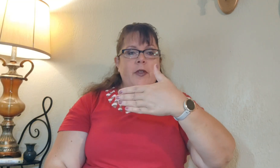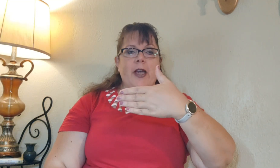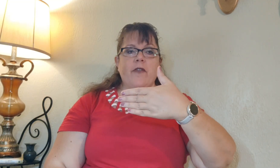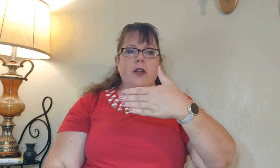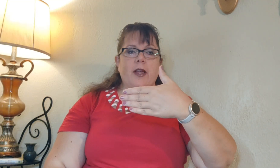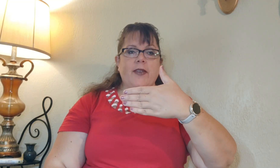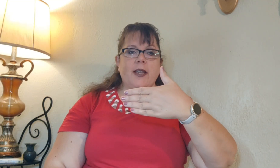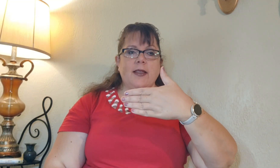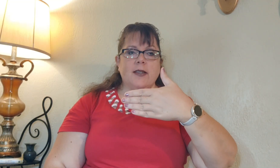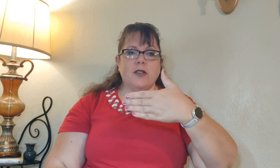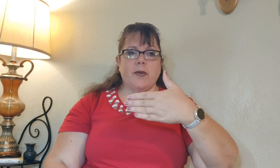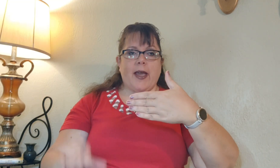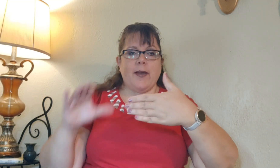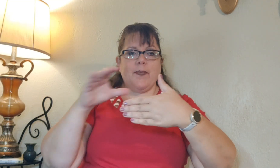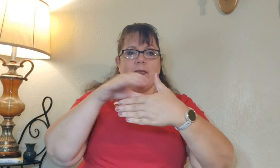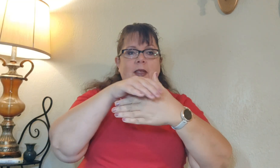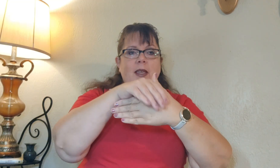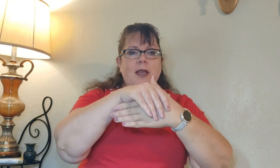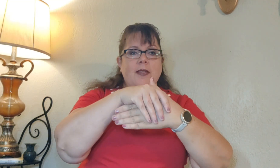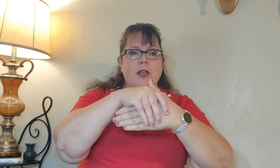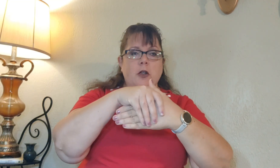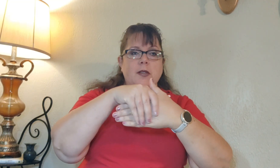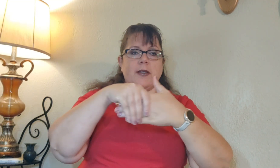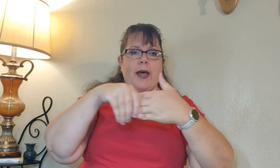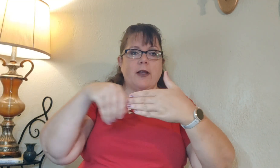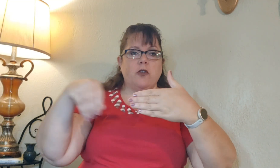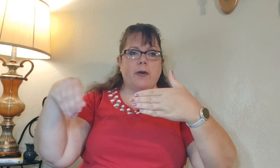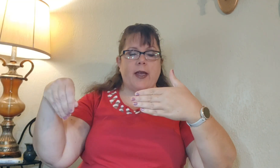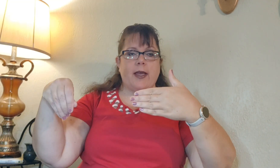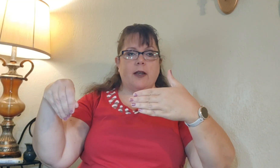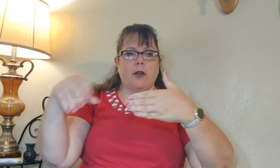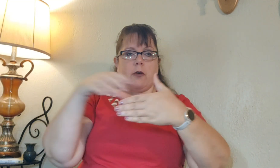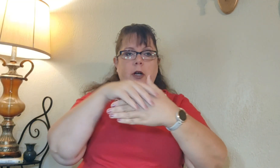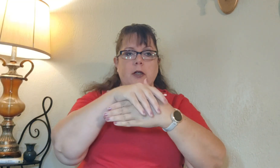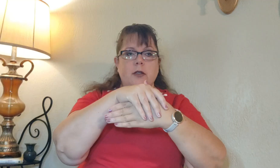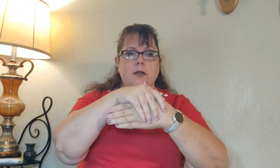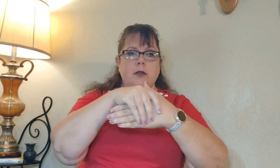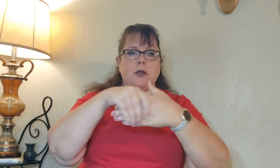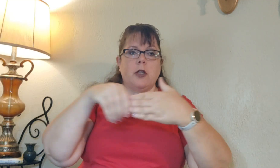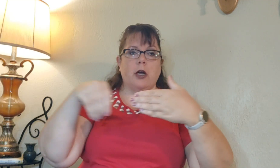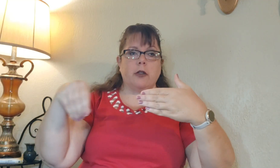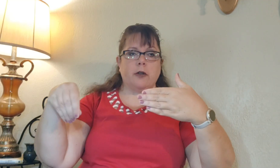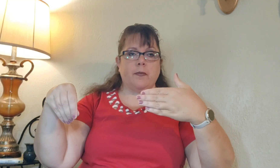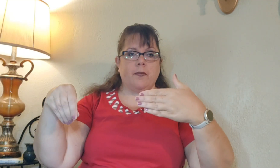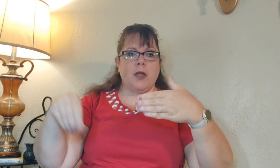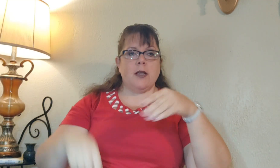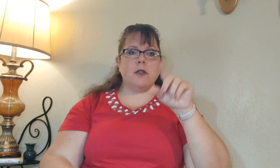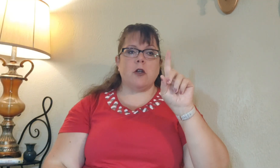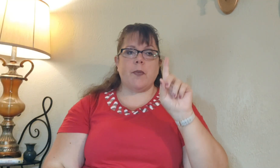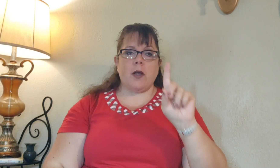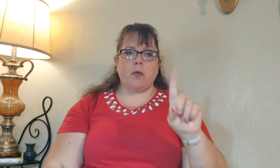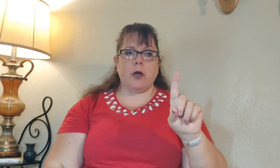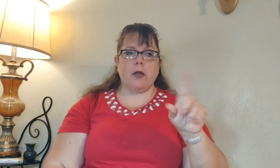You have your left hand this way, and then you slide your right hand across, dollar. So it'd be